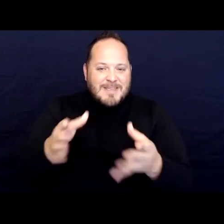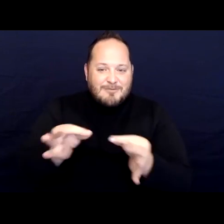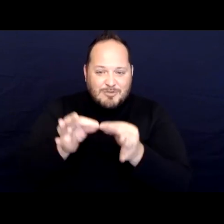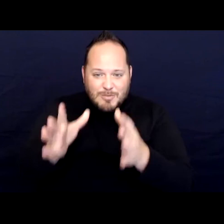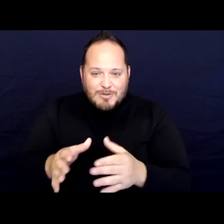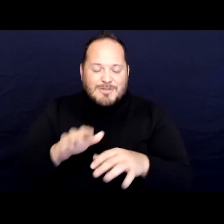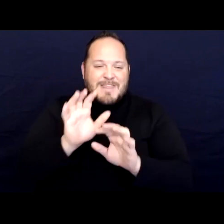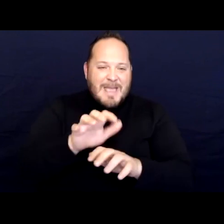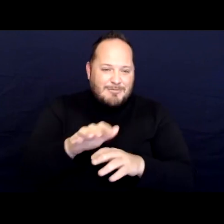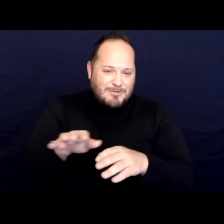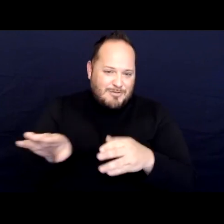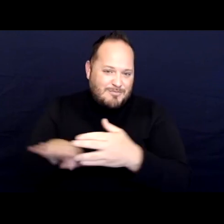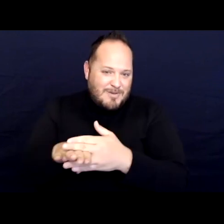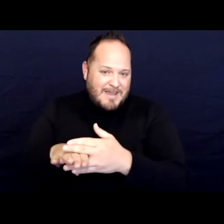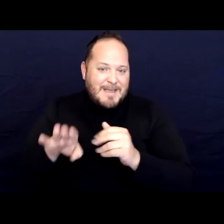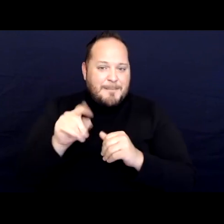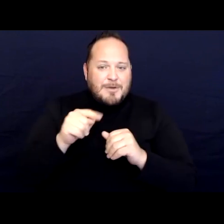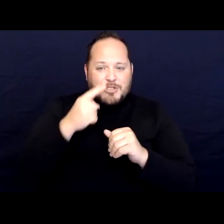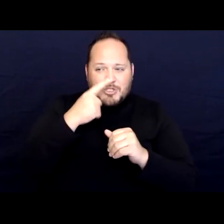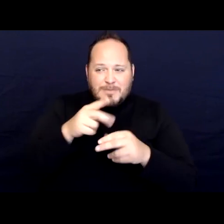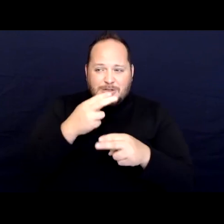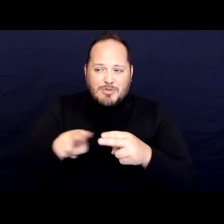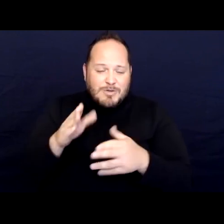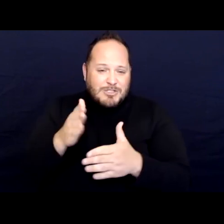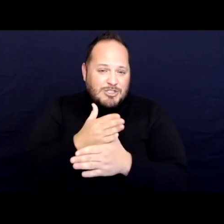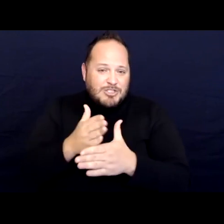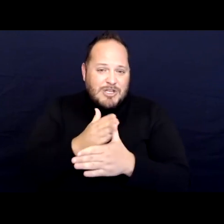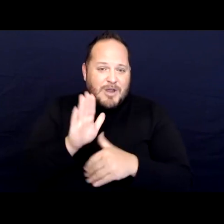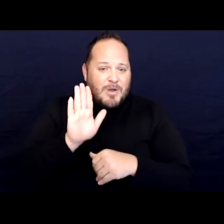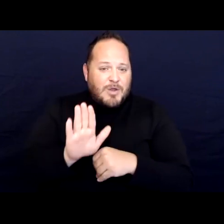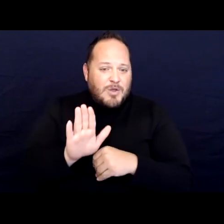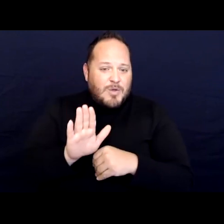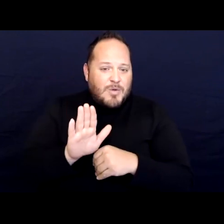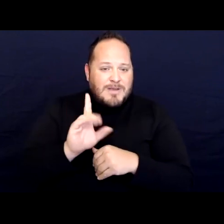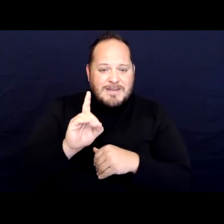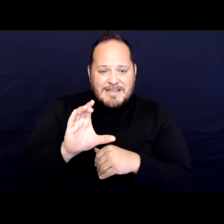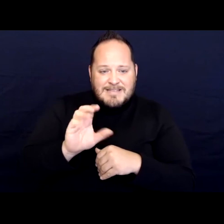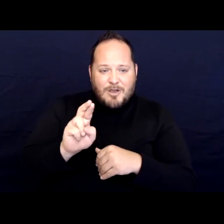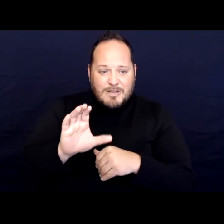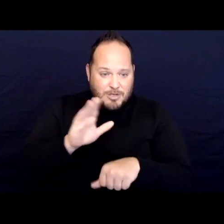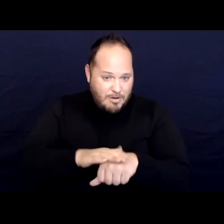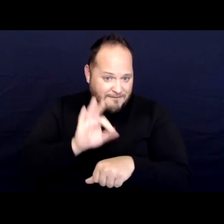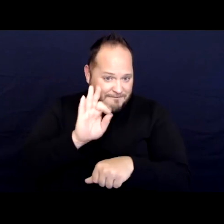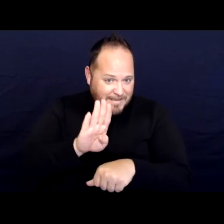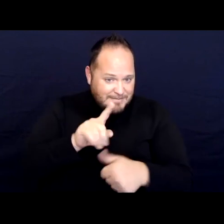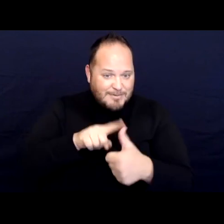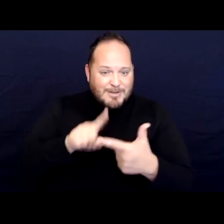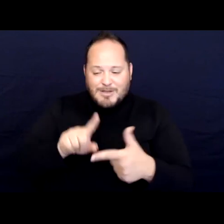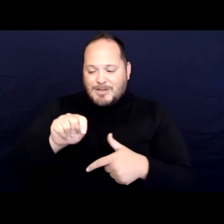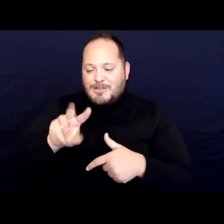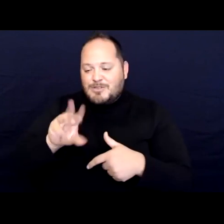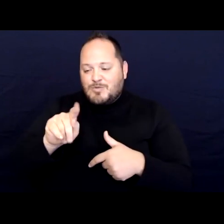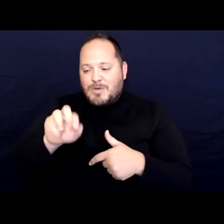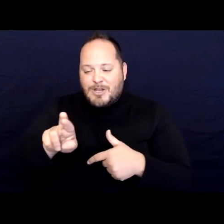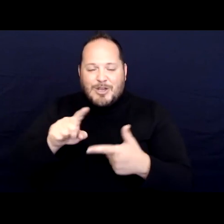captioners a break. Can you just share your DCRC is on Facebook and Twitter. What's your